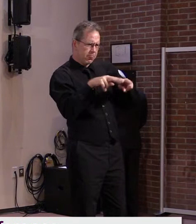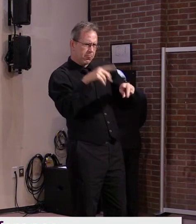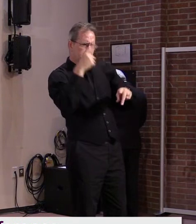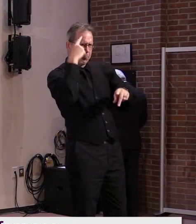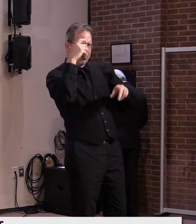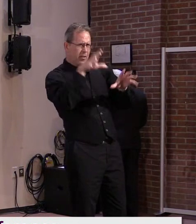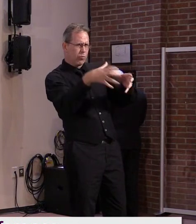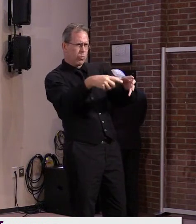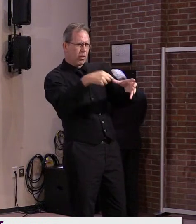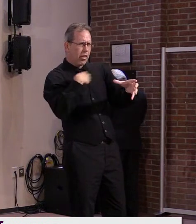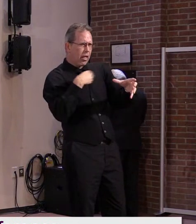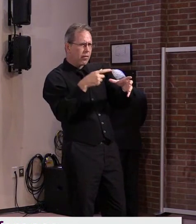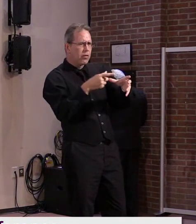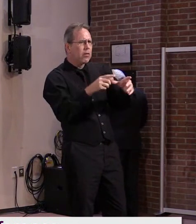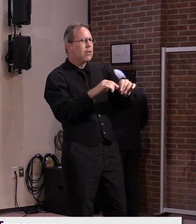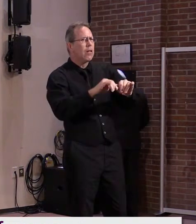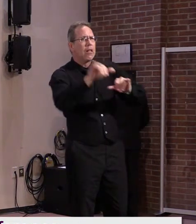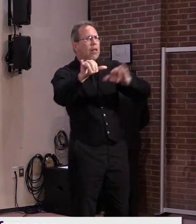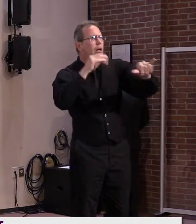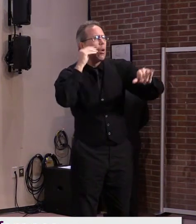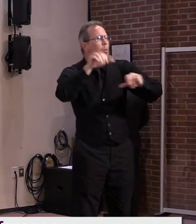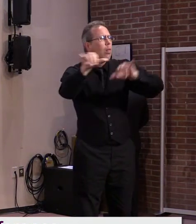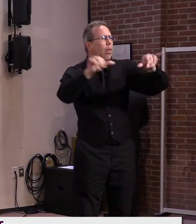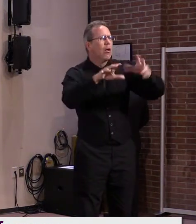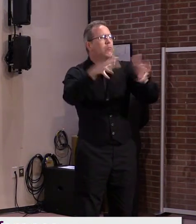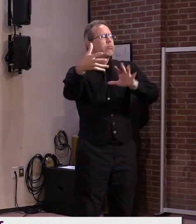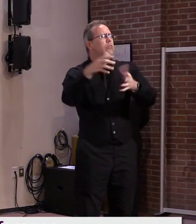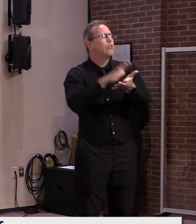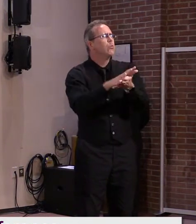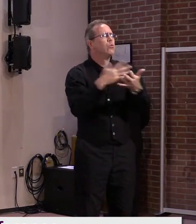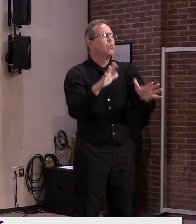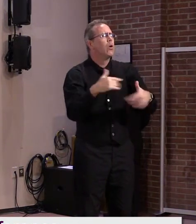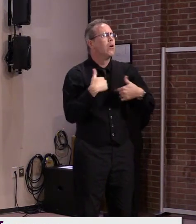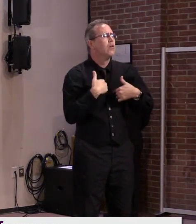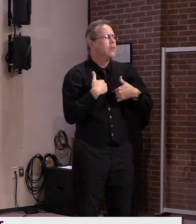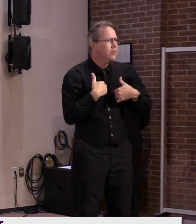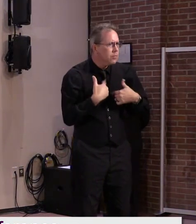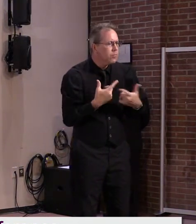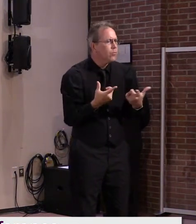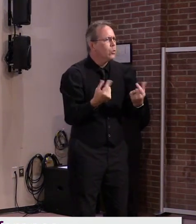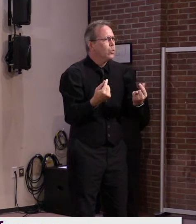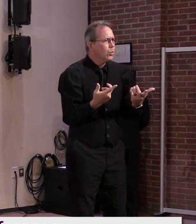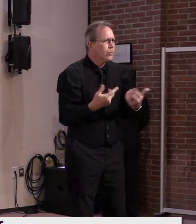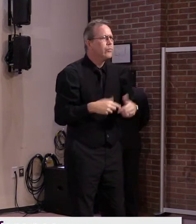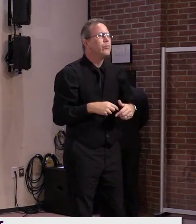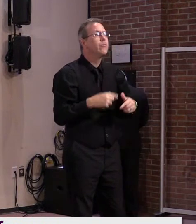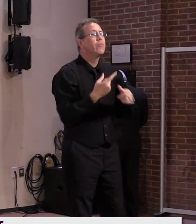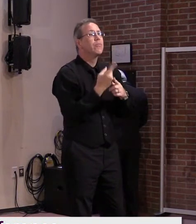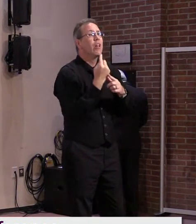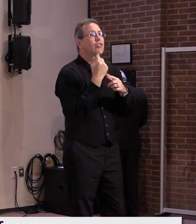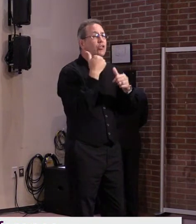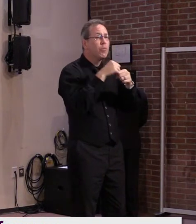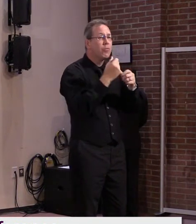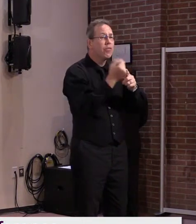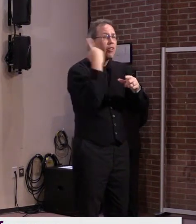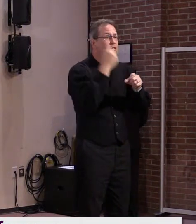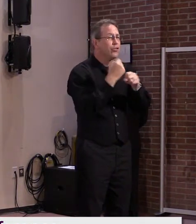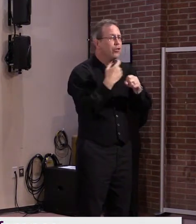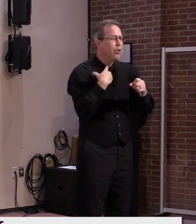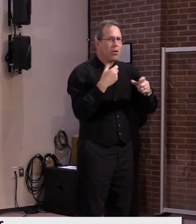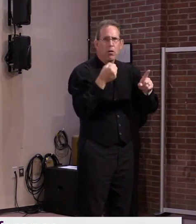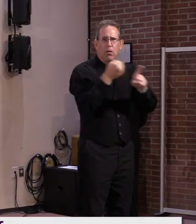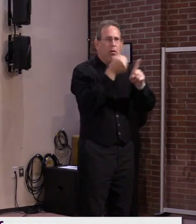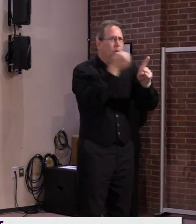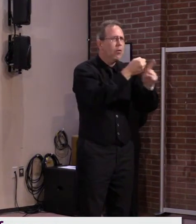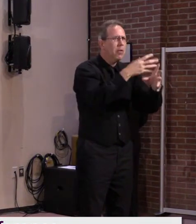goals. Last year's hybrid learning was hard on everyone, and we're committed to doing everything we can to keep students in school. In the